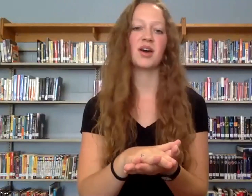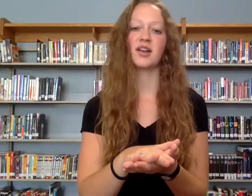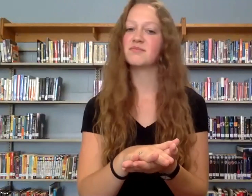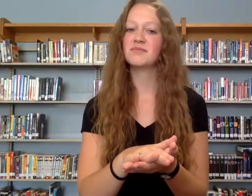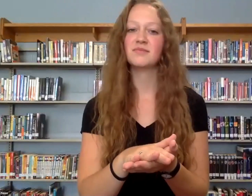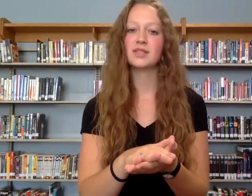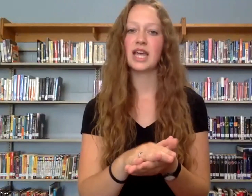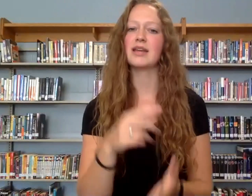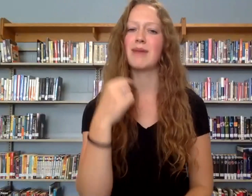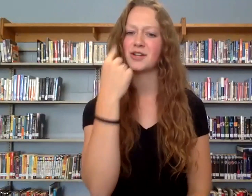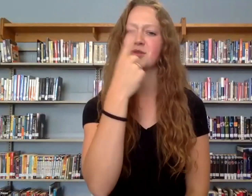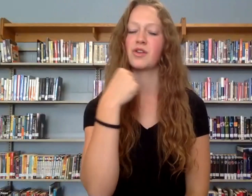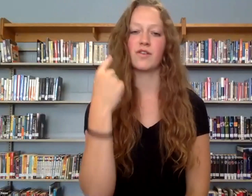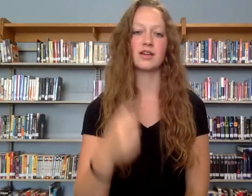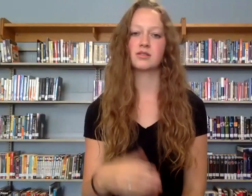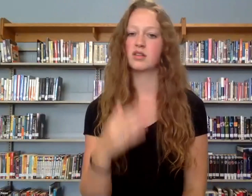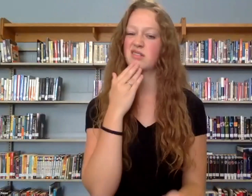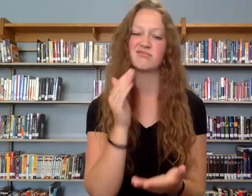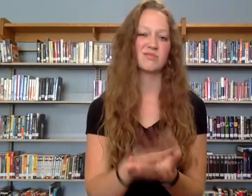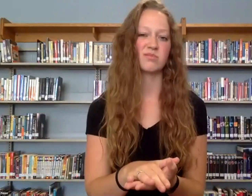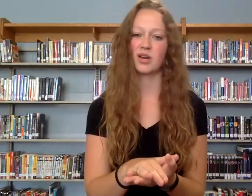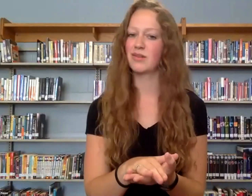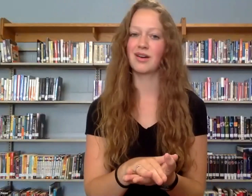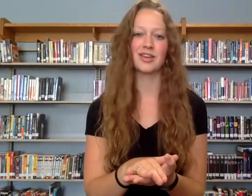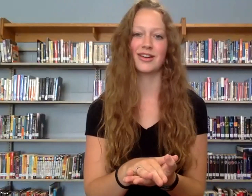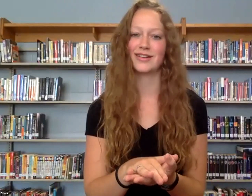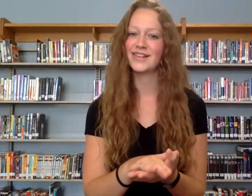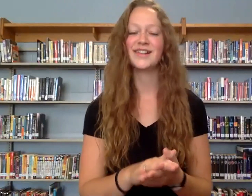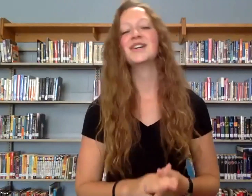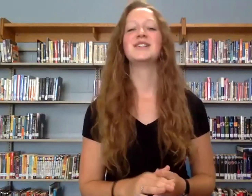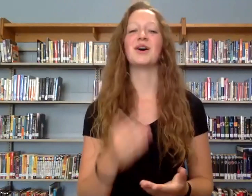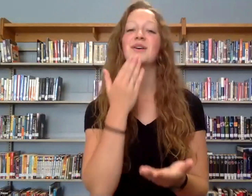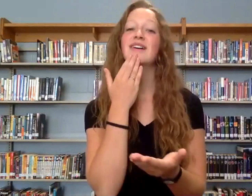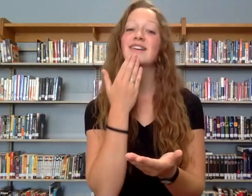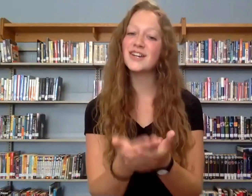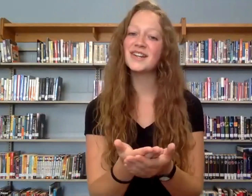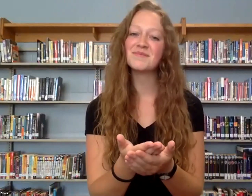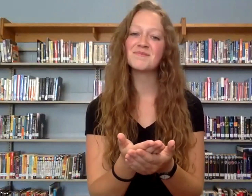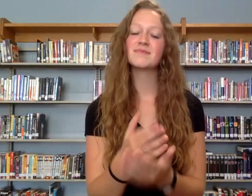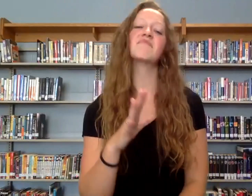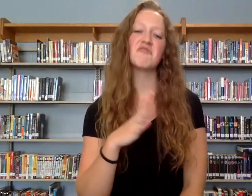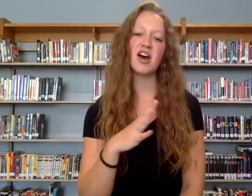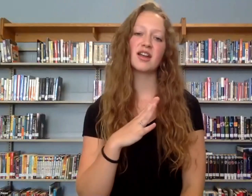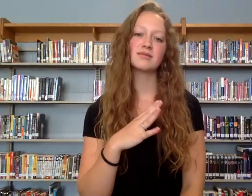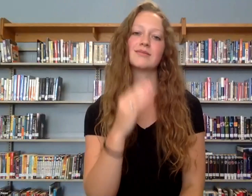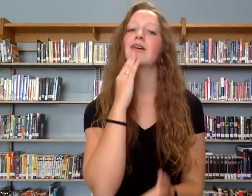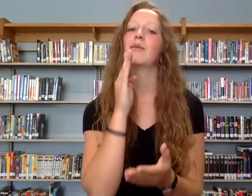Bad. And then match it with your face. Oh, I'm not good. So good, fine,